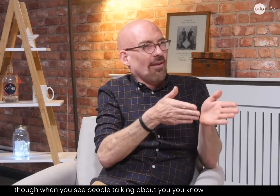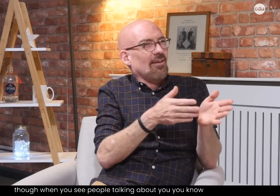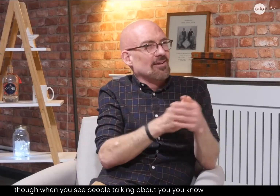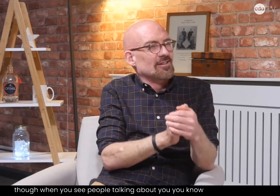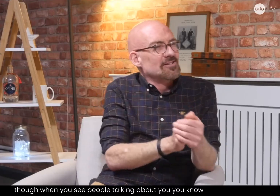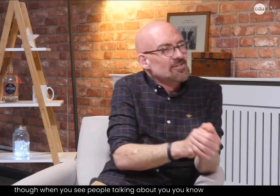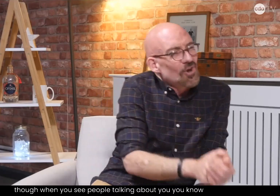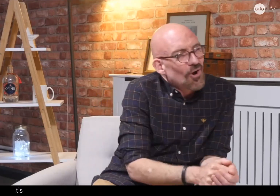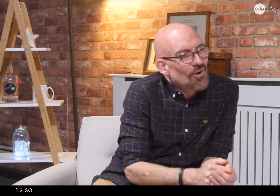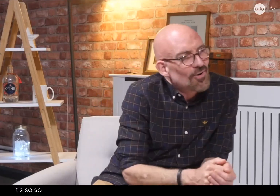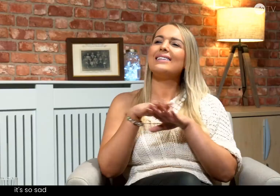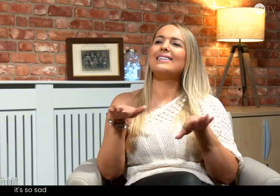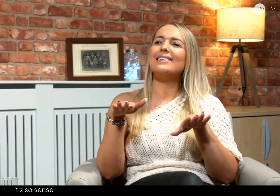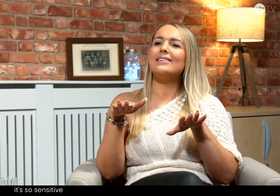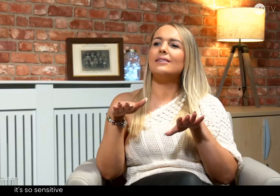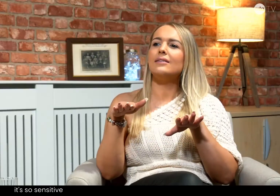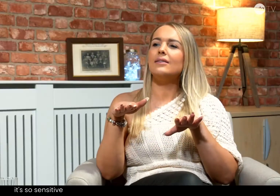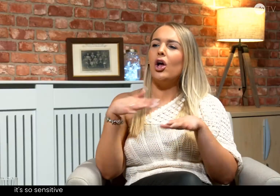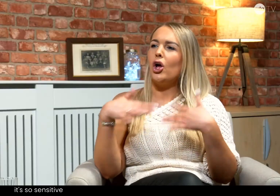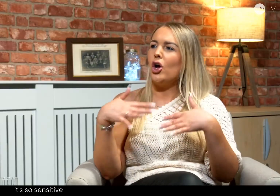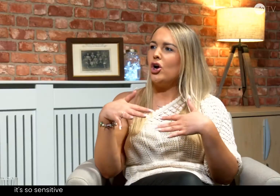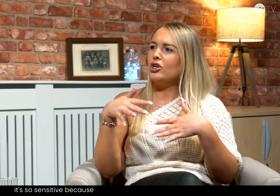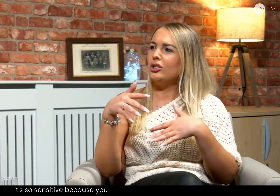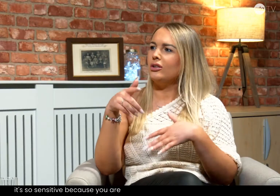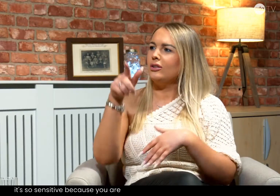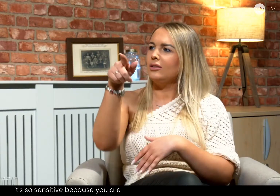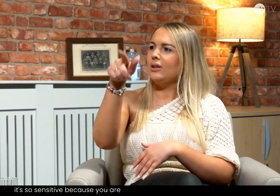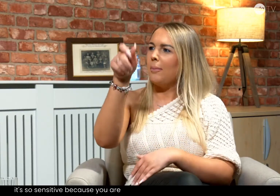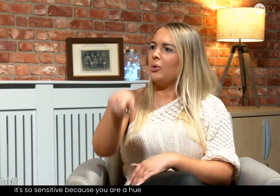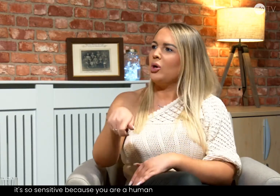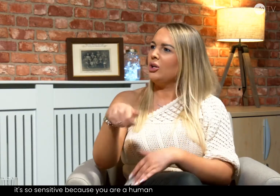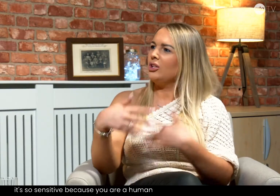sensitive. Because you are a human, there's no need for them to talk to you about that.